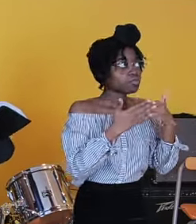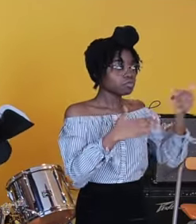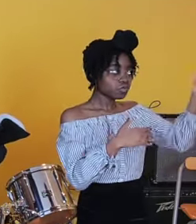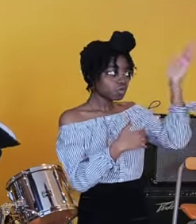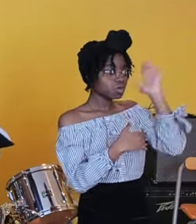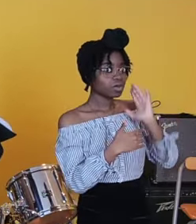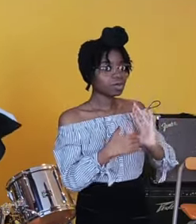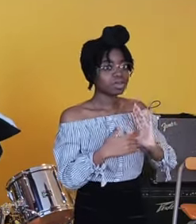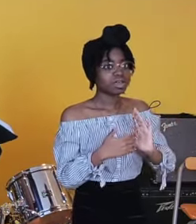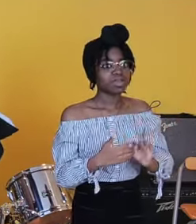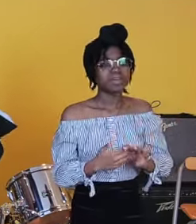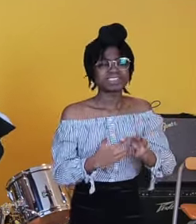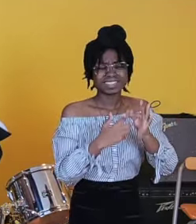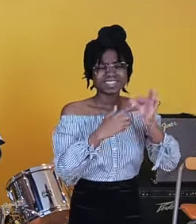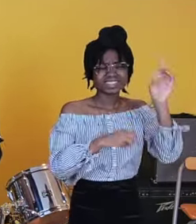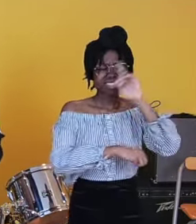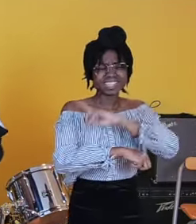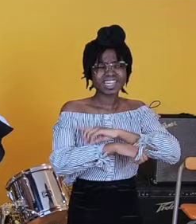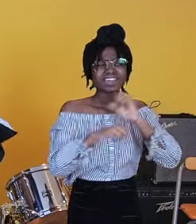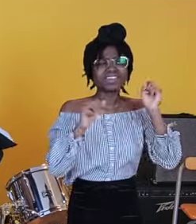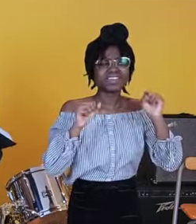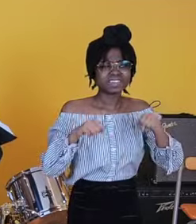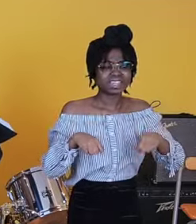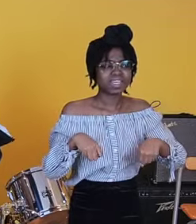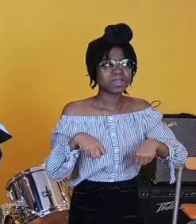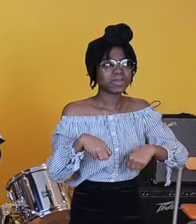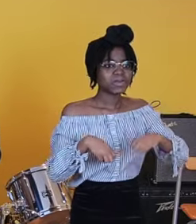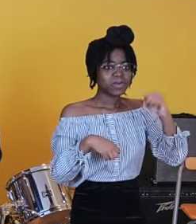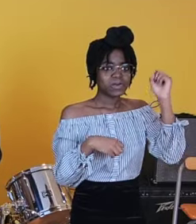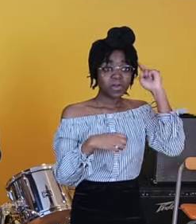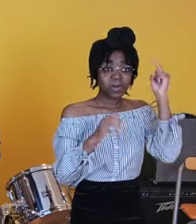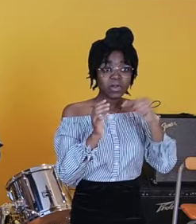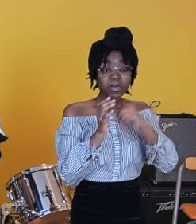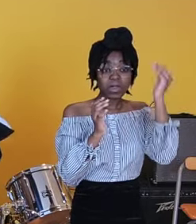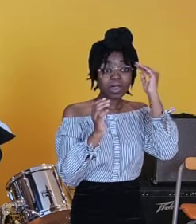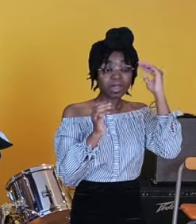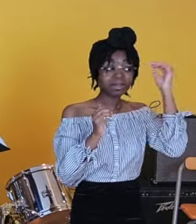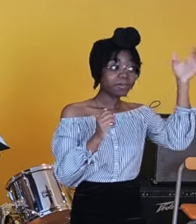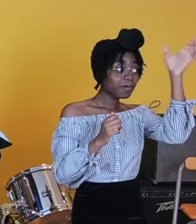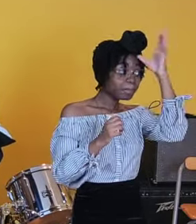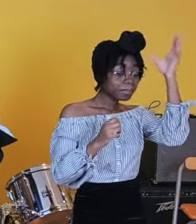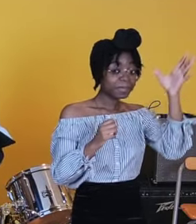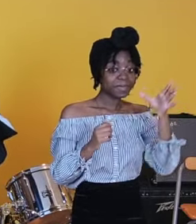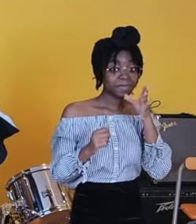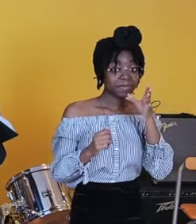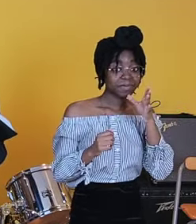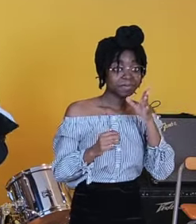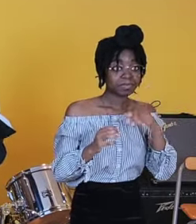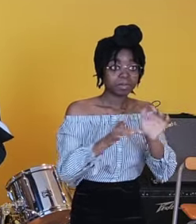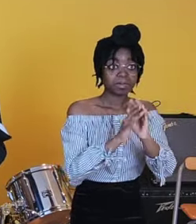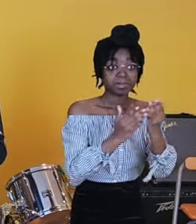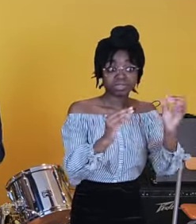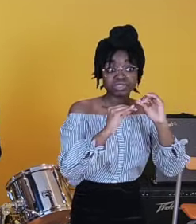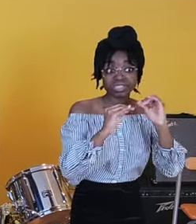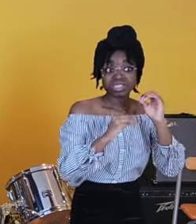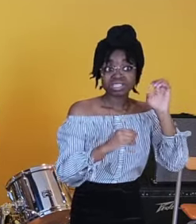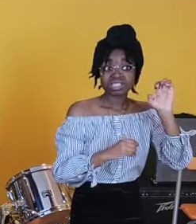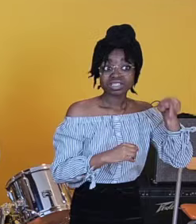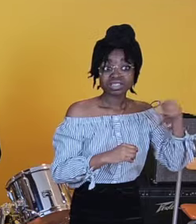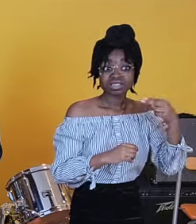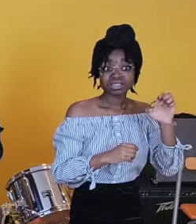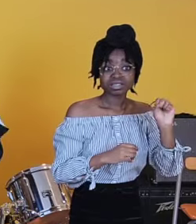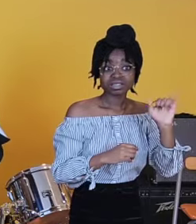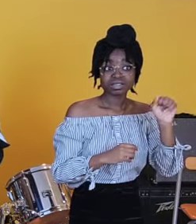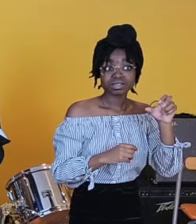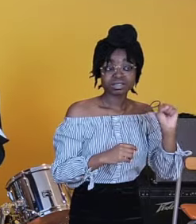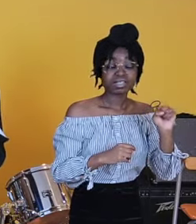to recognize and honor mothers and fathers, because that's what the Bible teaches us in Ephesians chapter 6, honor your father and your mother,